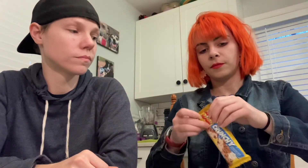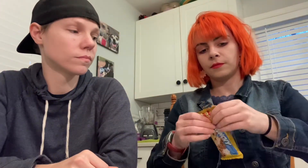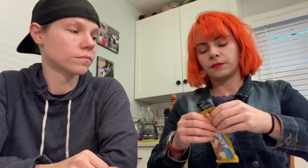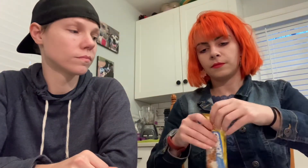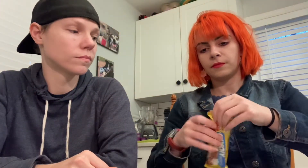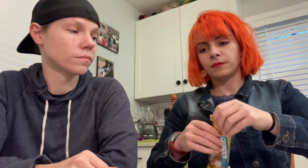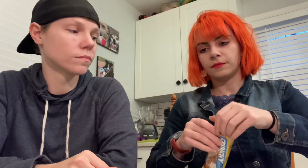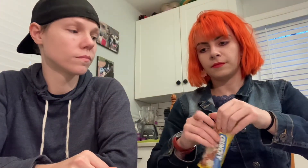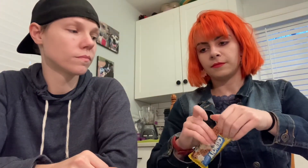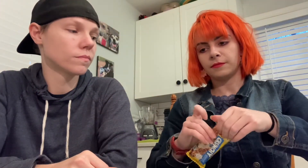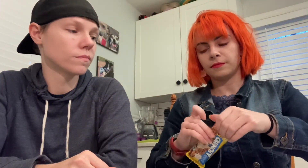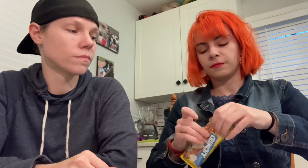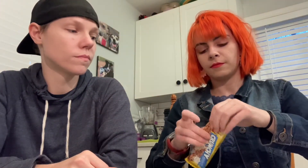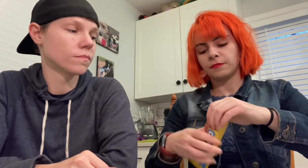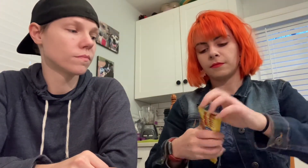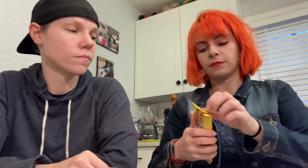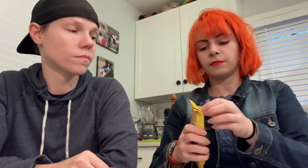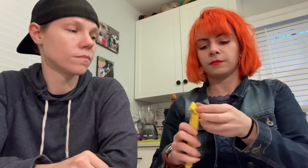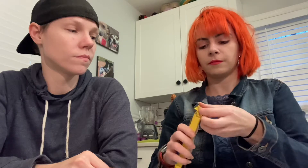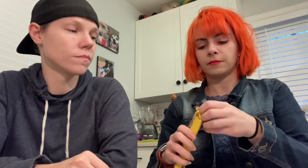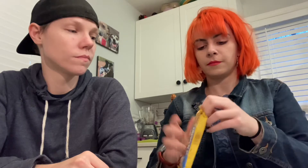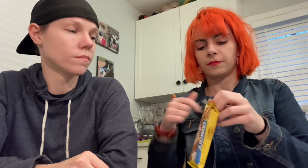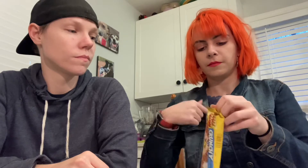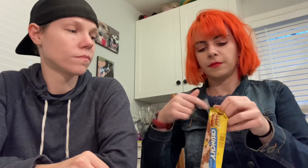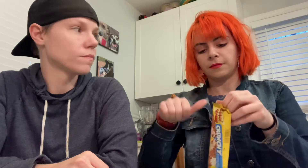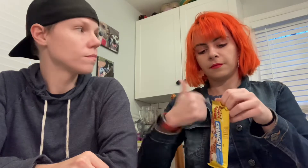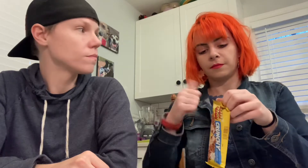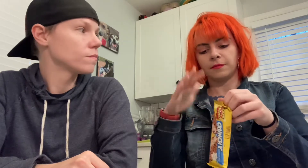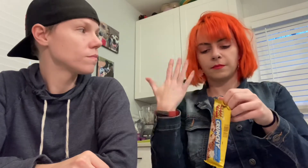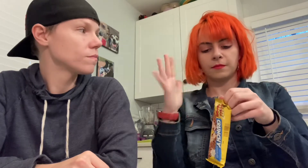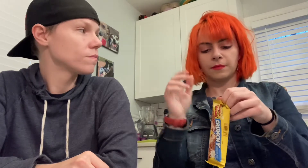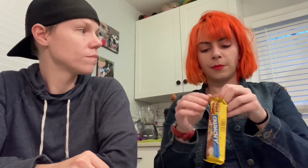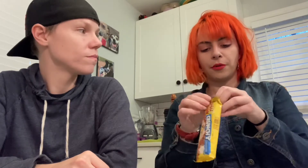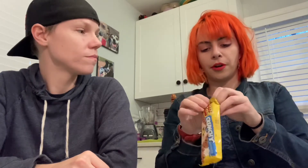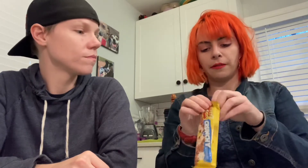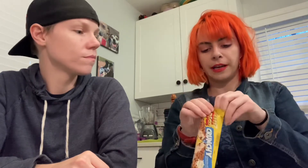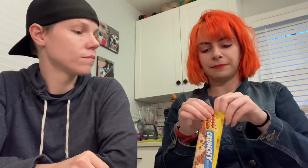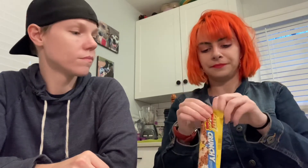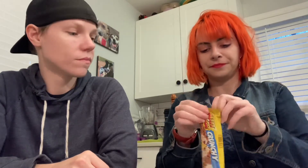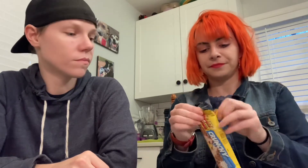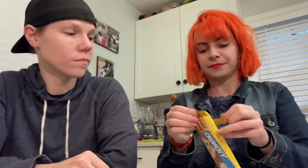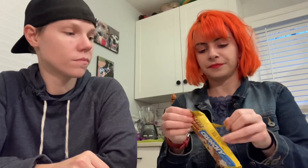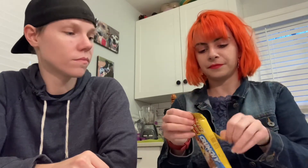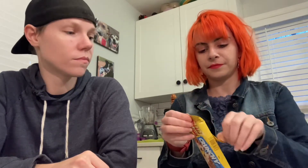chocolate. I broke it already.